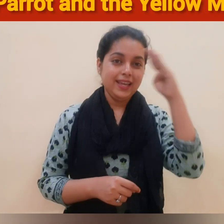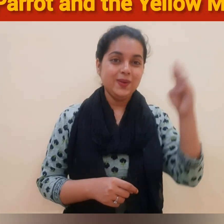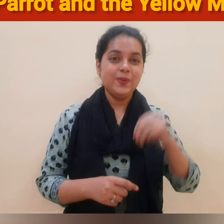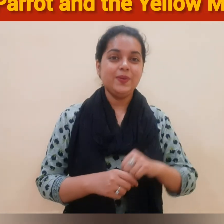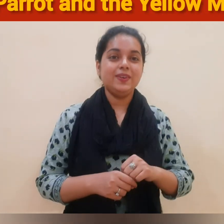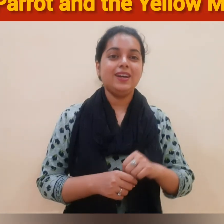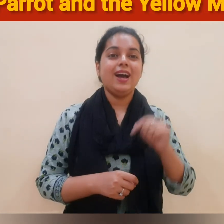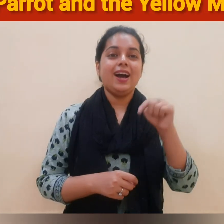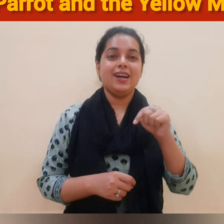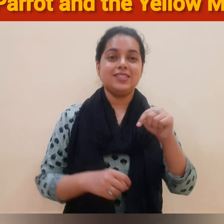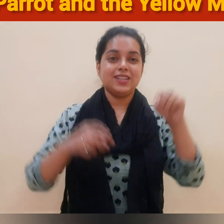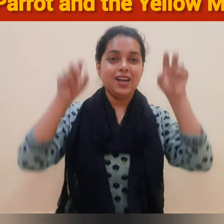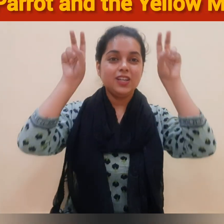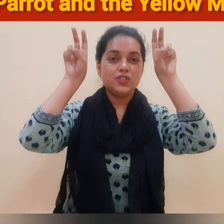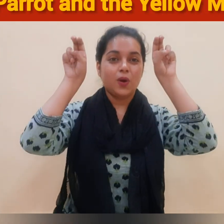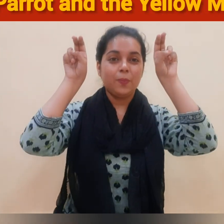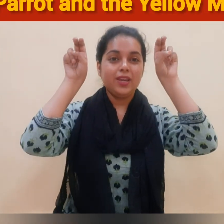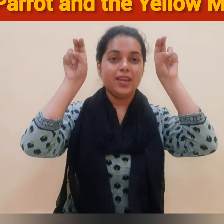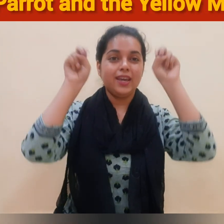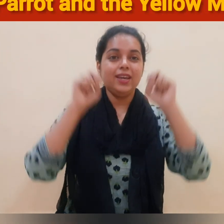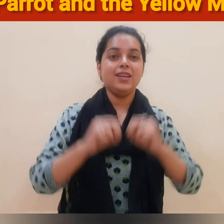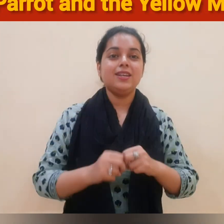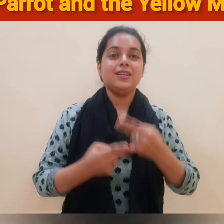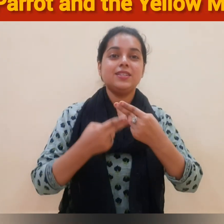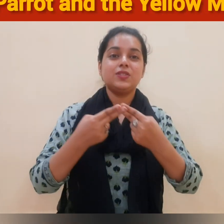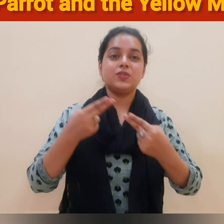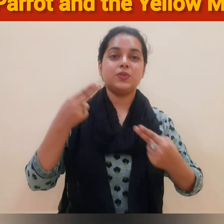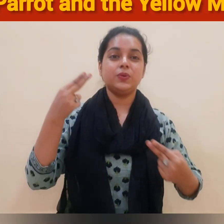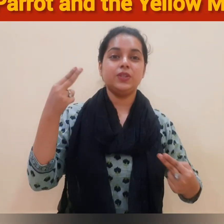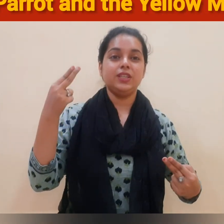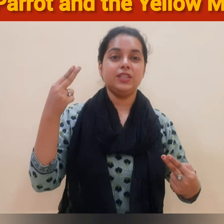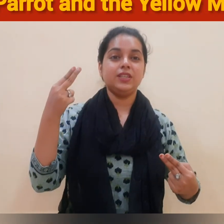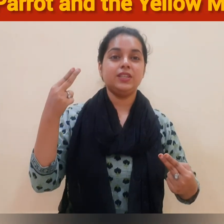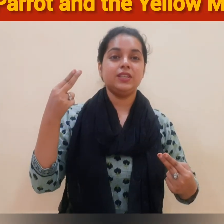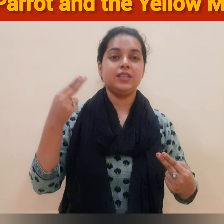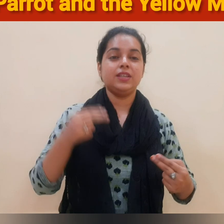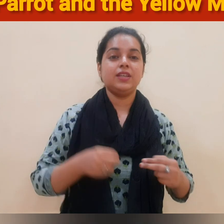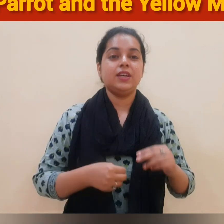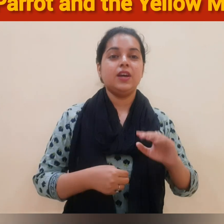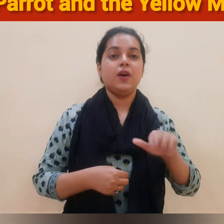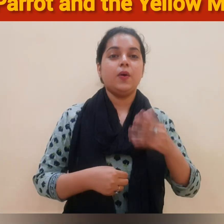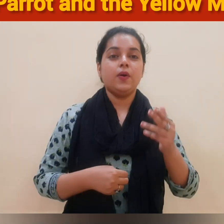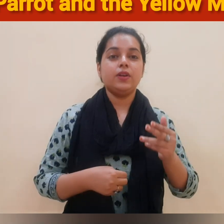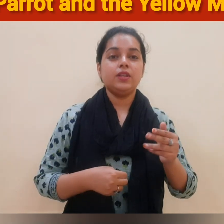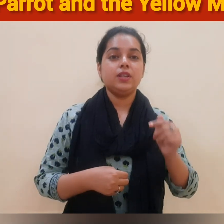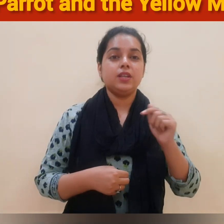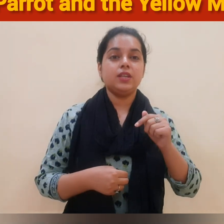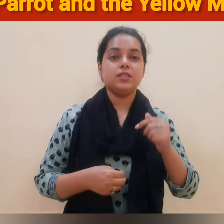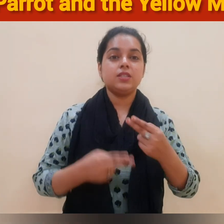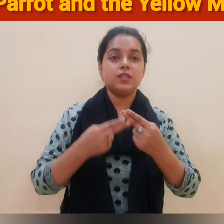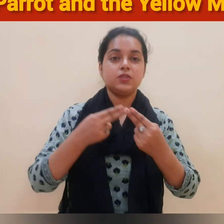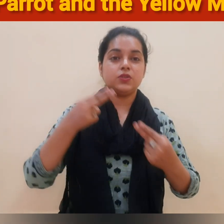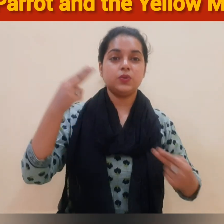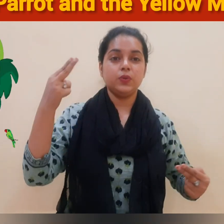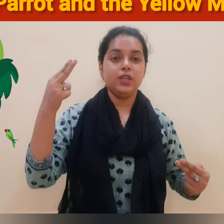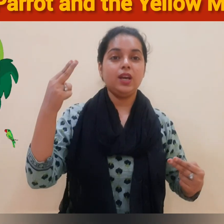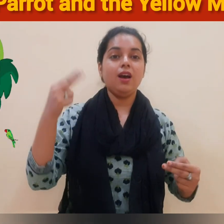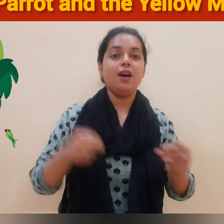Hello, today's topic is story, and the name of this